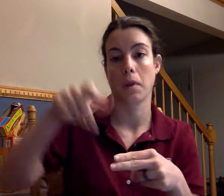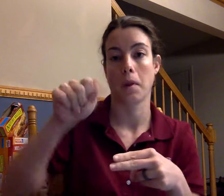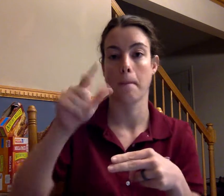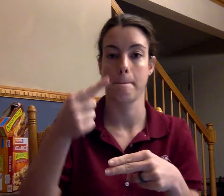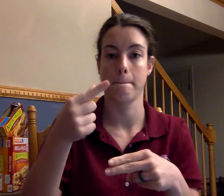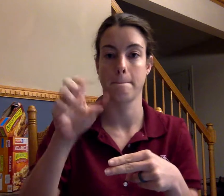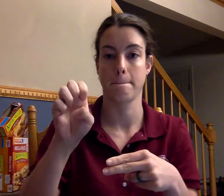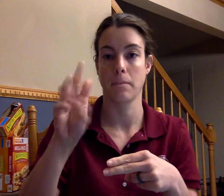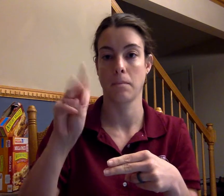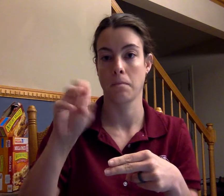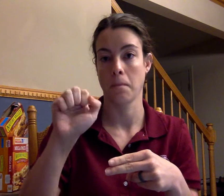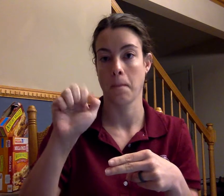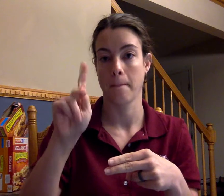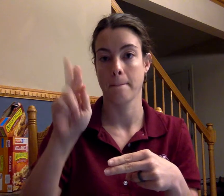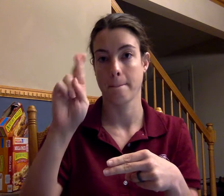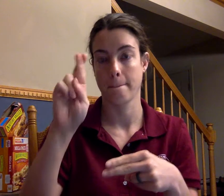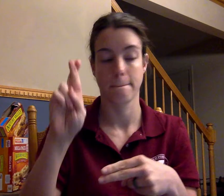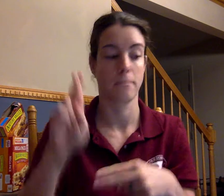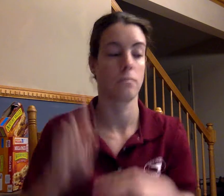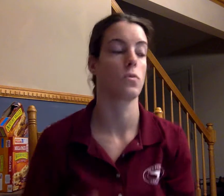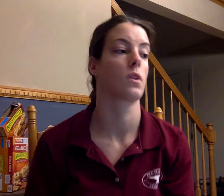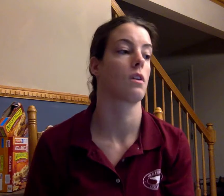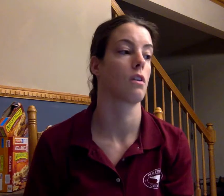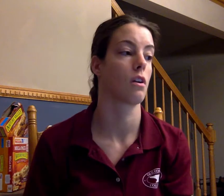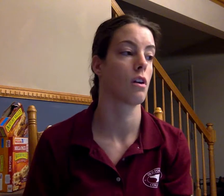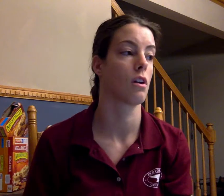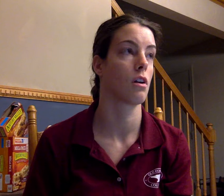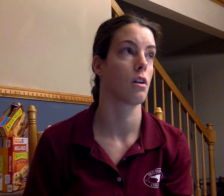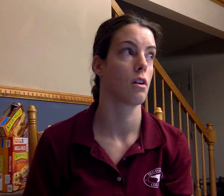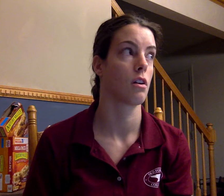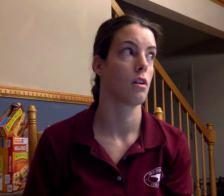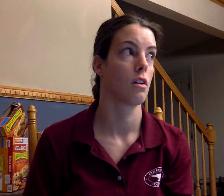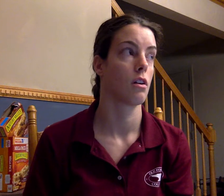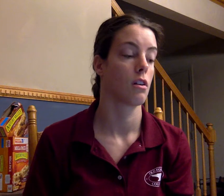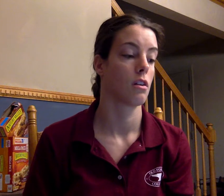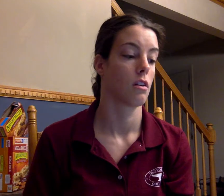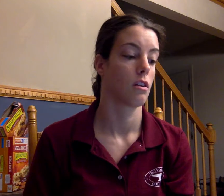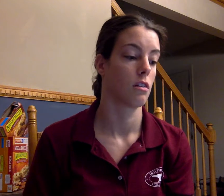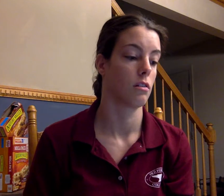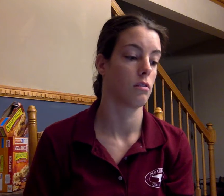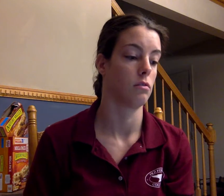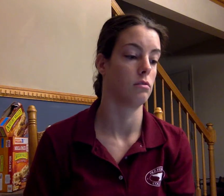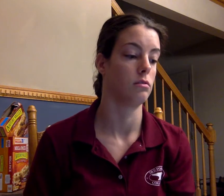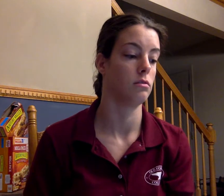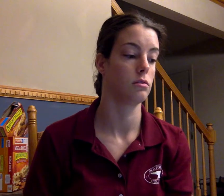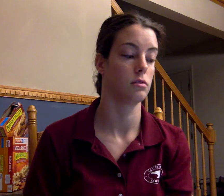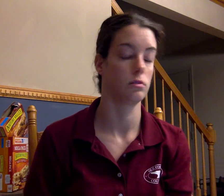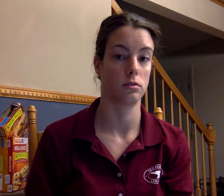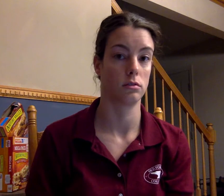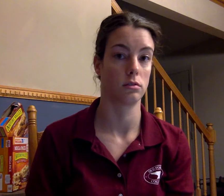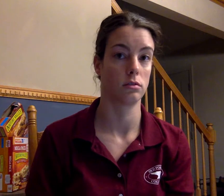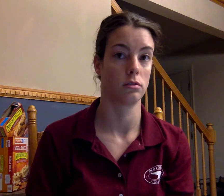Once the story is actually in the paper, the editor will go in and design the story in the computer to fit the space that is